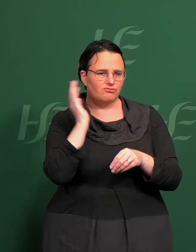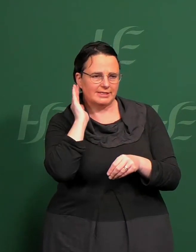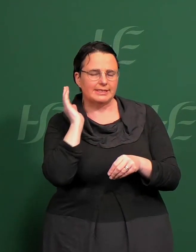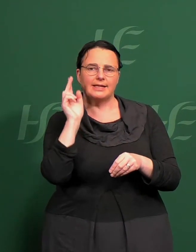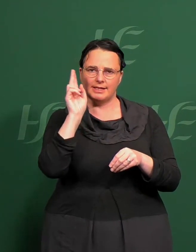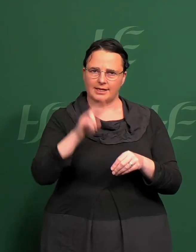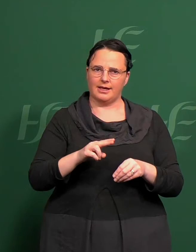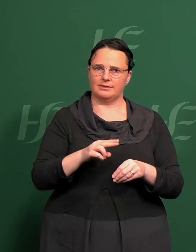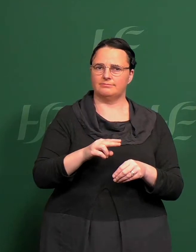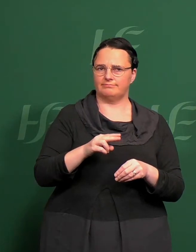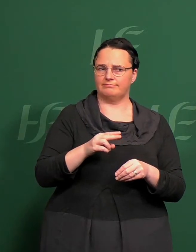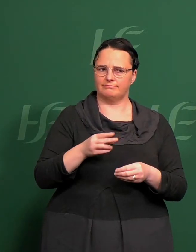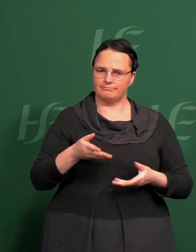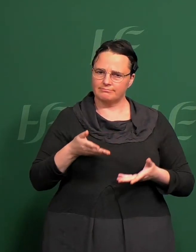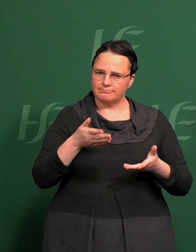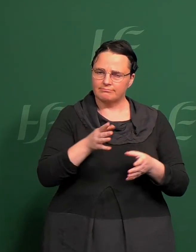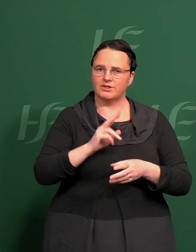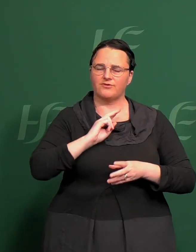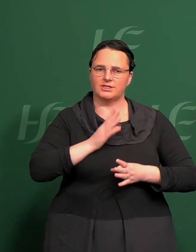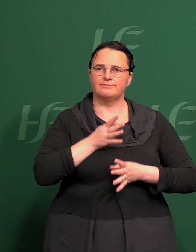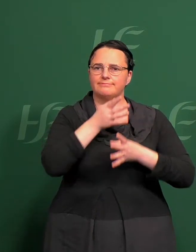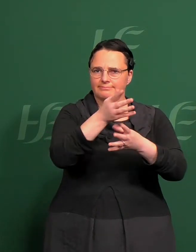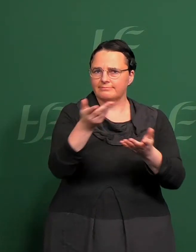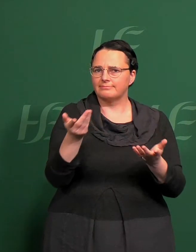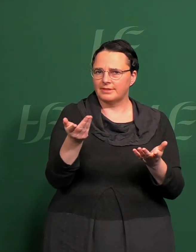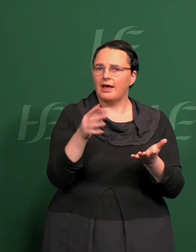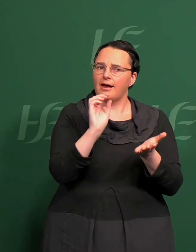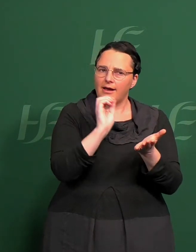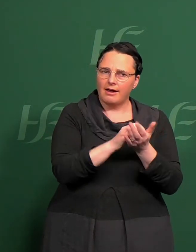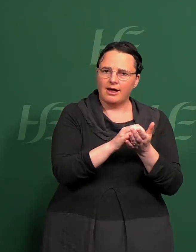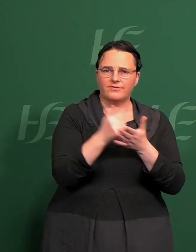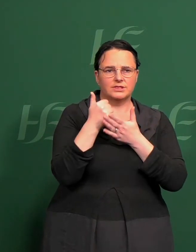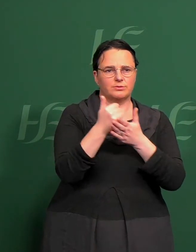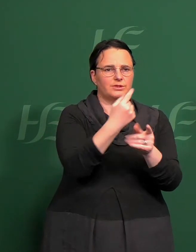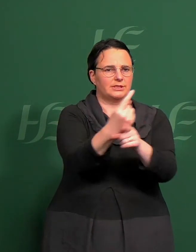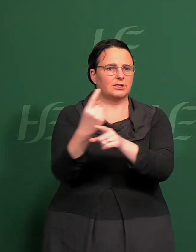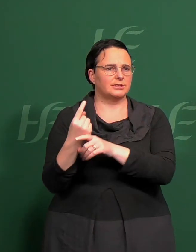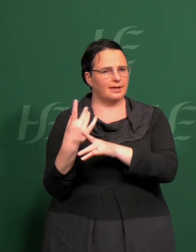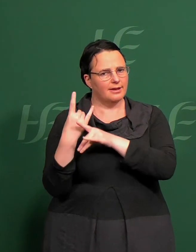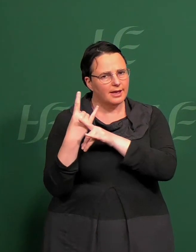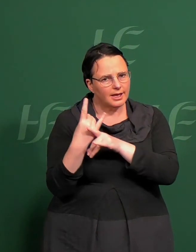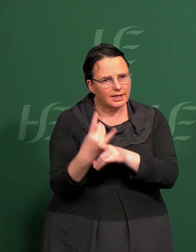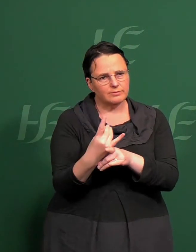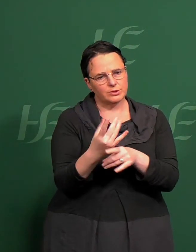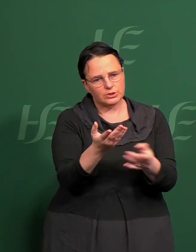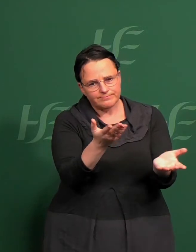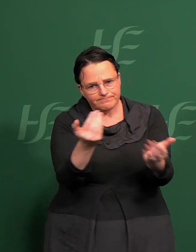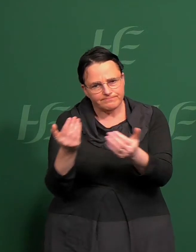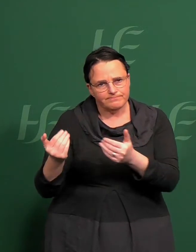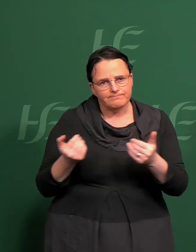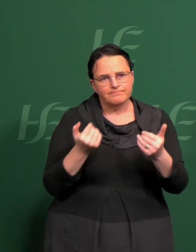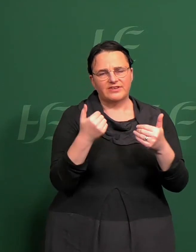up. And there are supports there to help you do this.